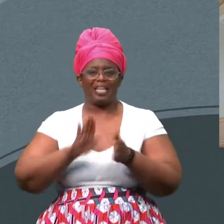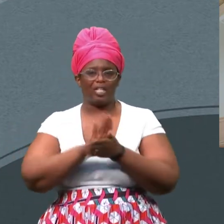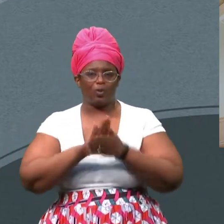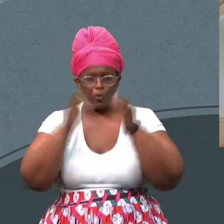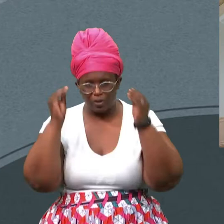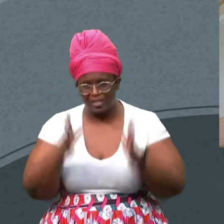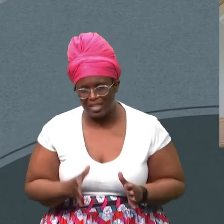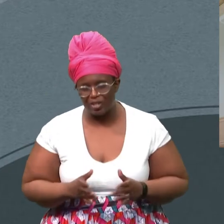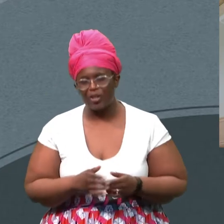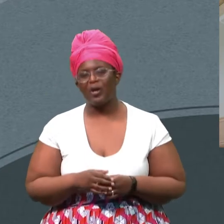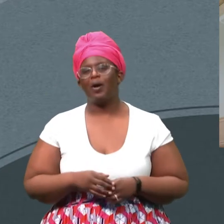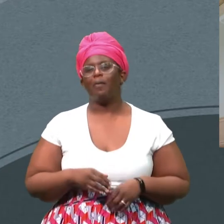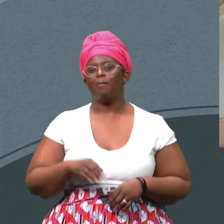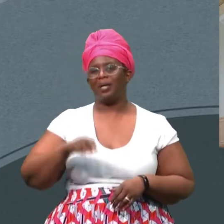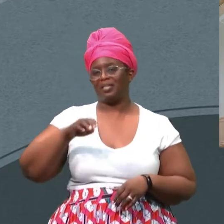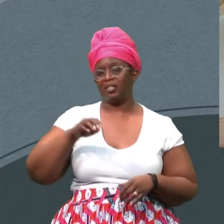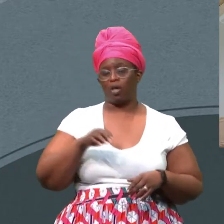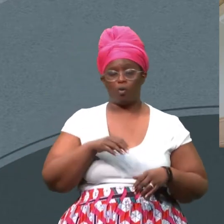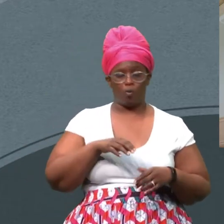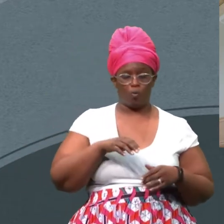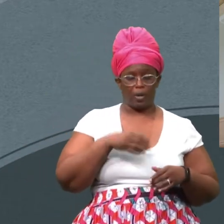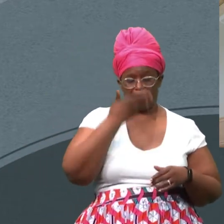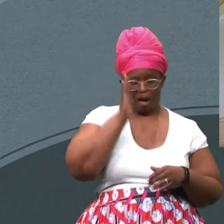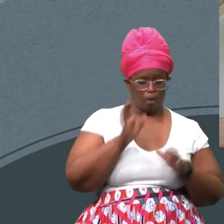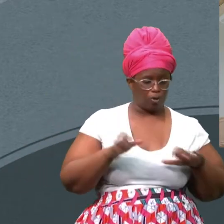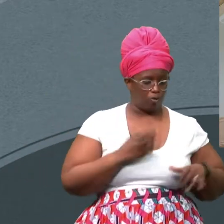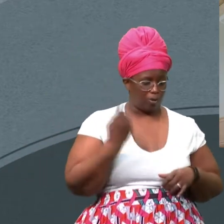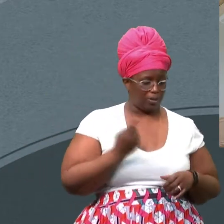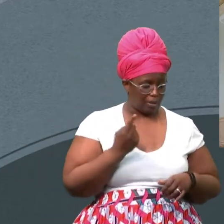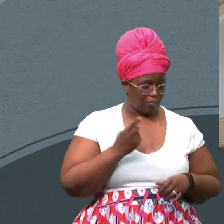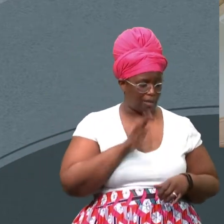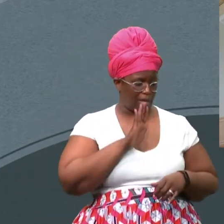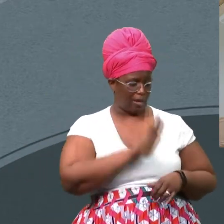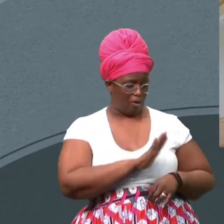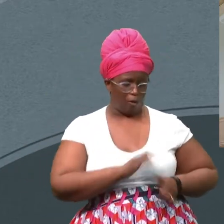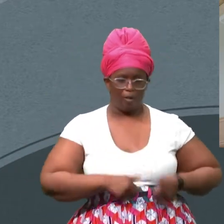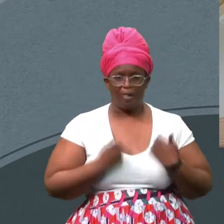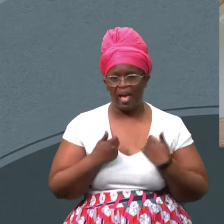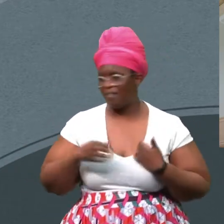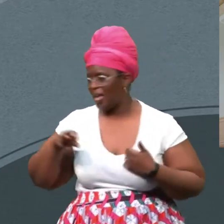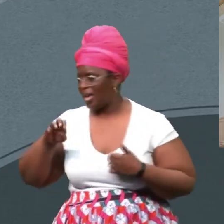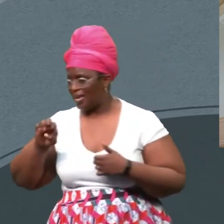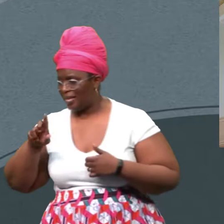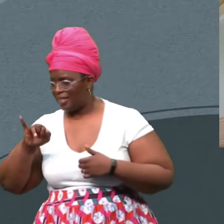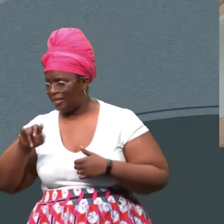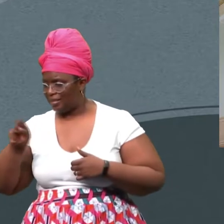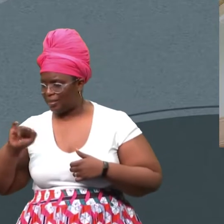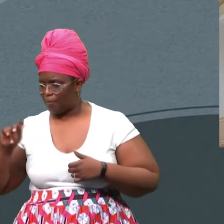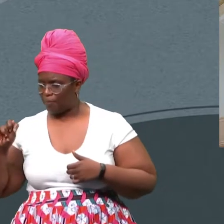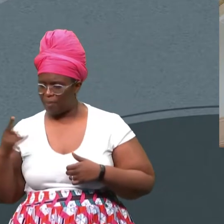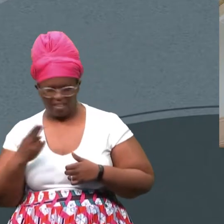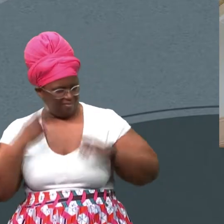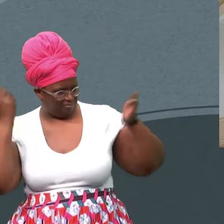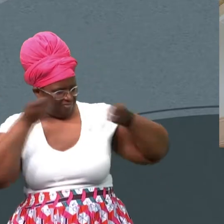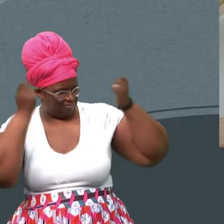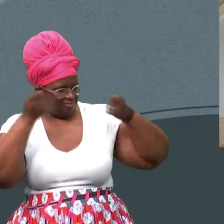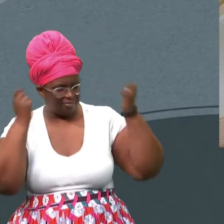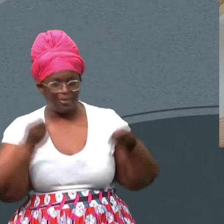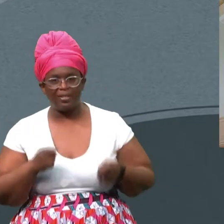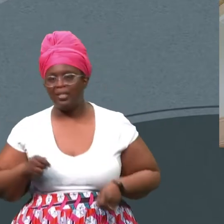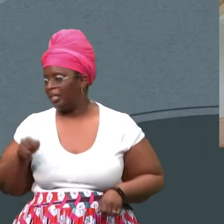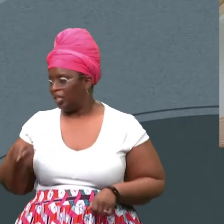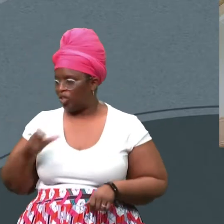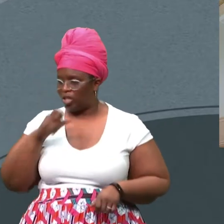that when God was doing something in your life, they didn't squelch it. They didn't try to reduce it. They didn't try to beat it back, but